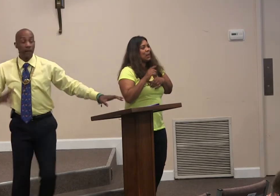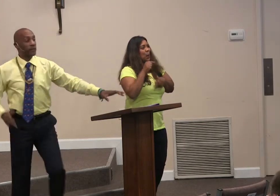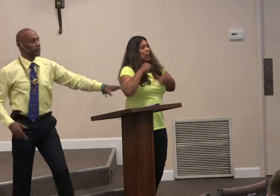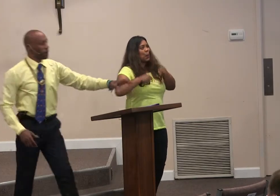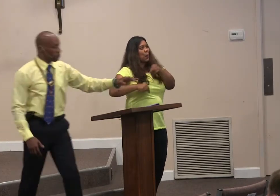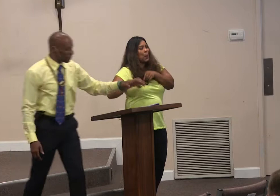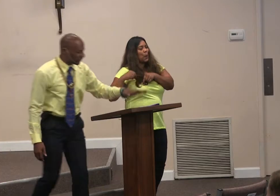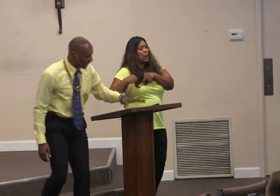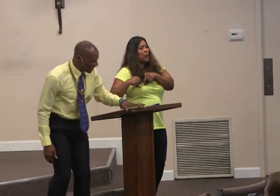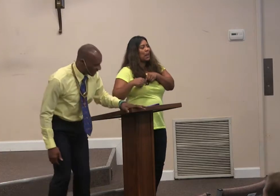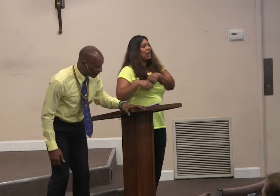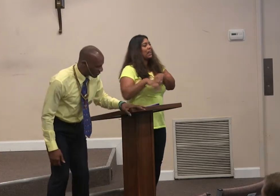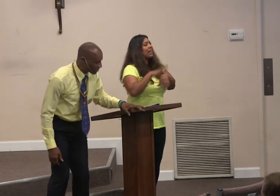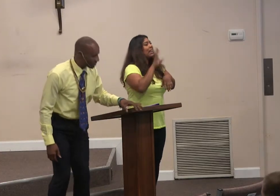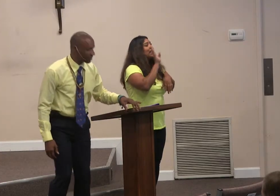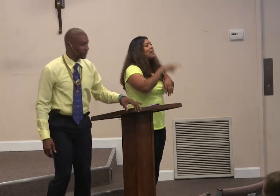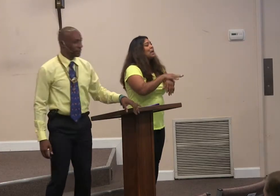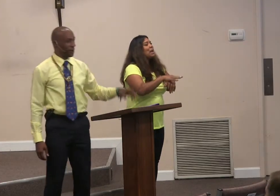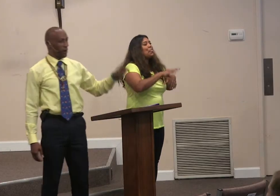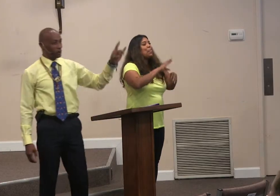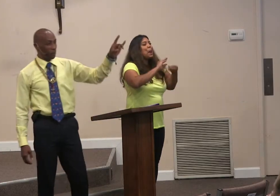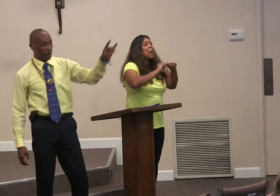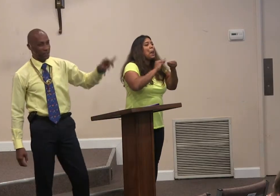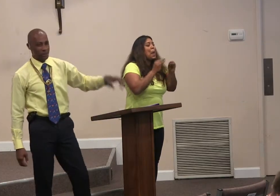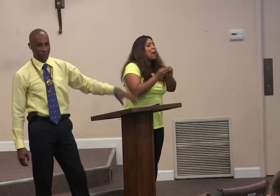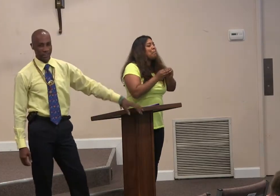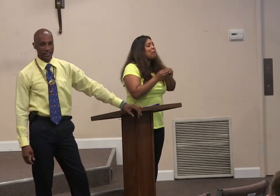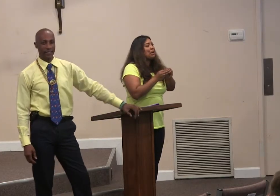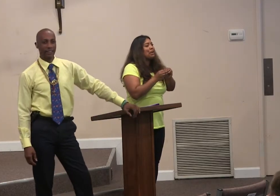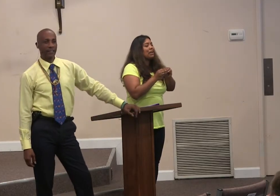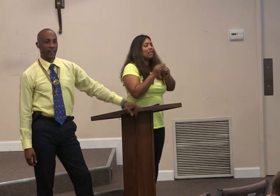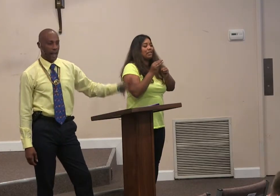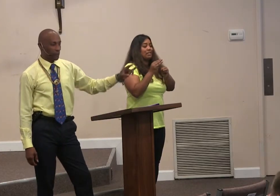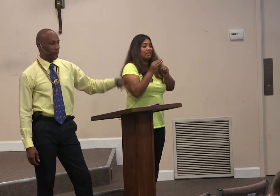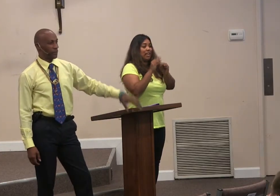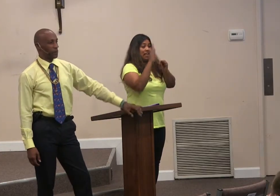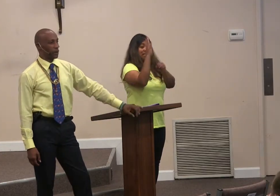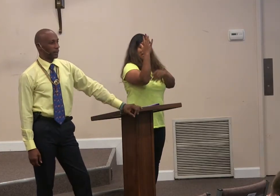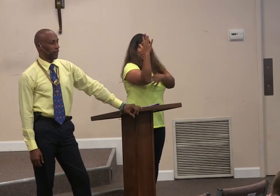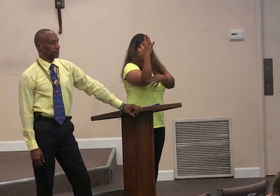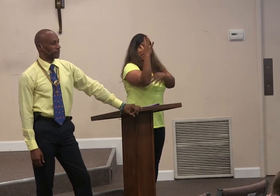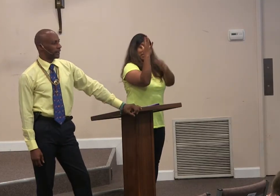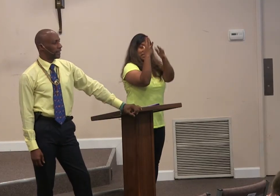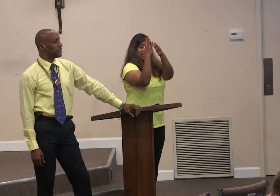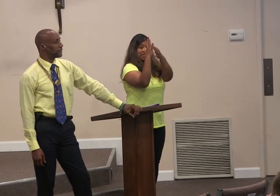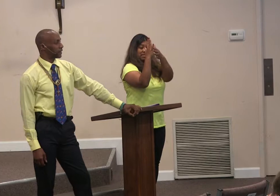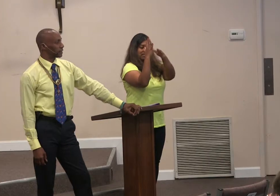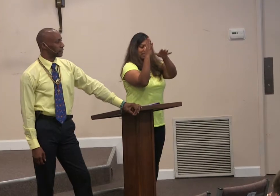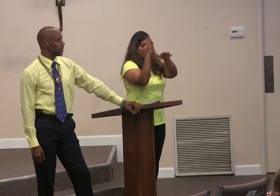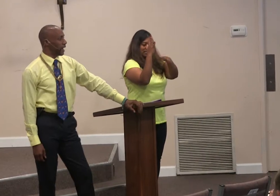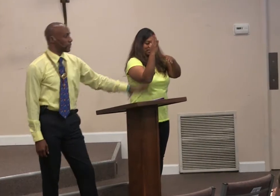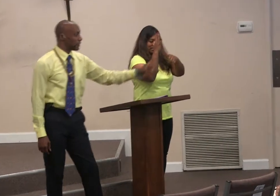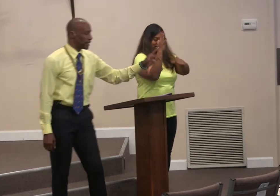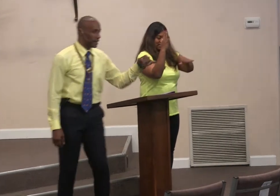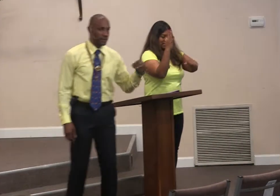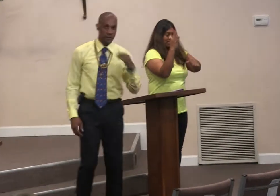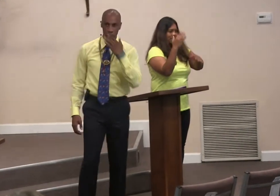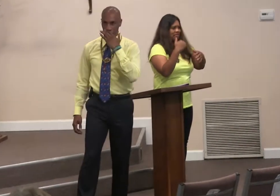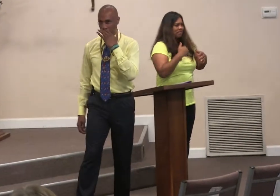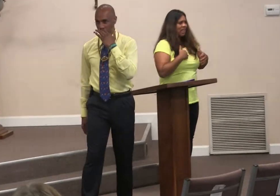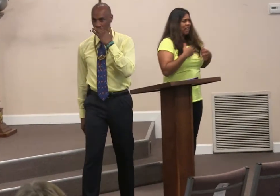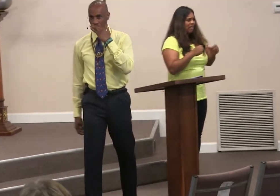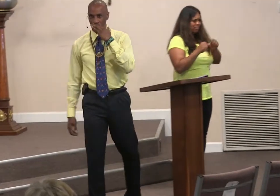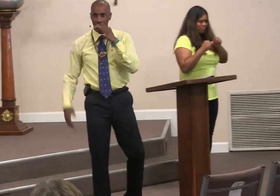Rewind. The number of leaves on one tree out there in the parking lot. Infinite. And the thing